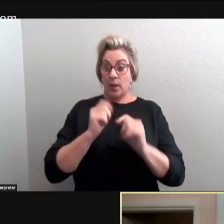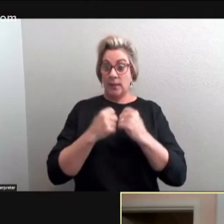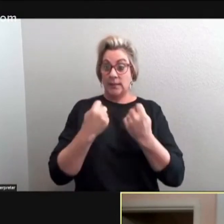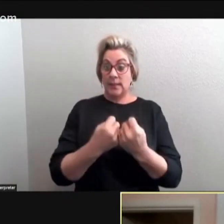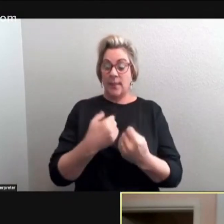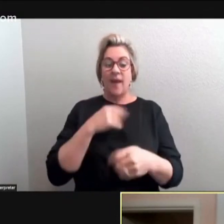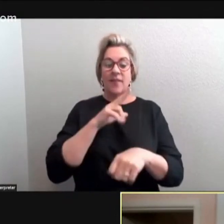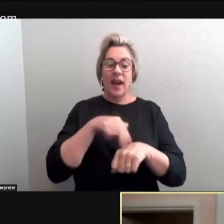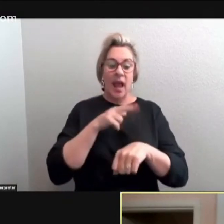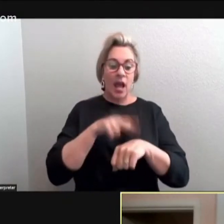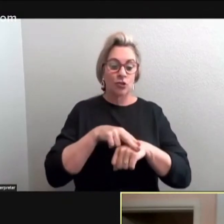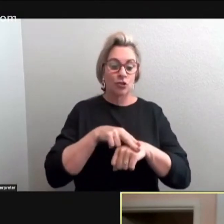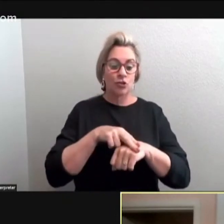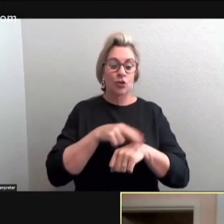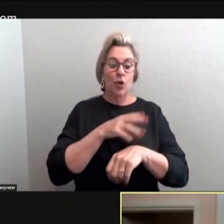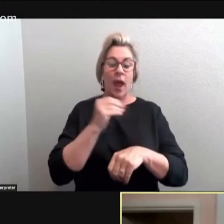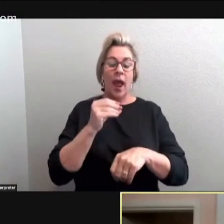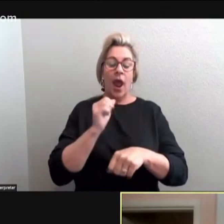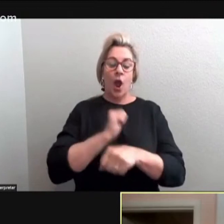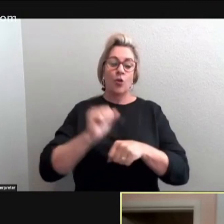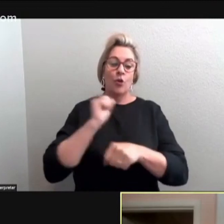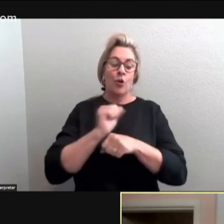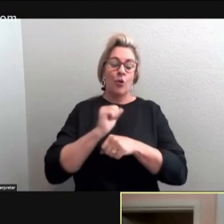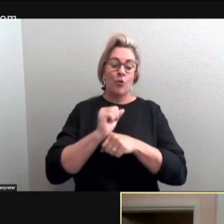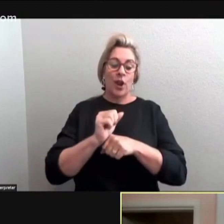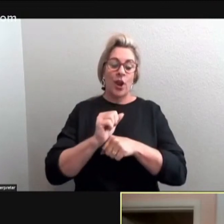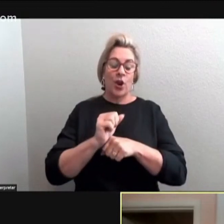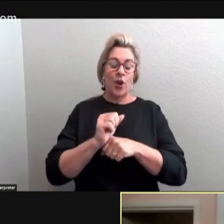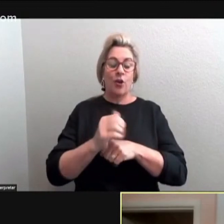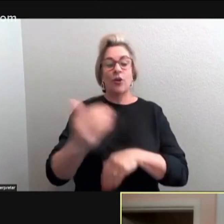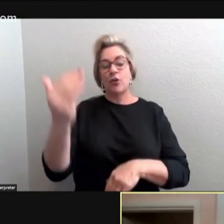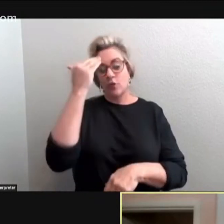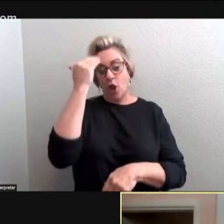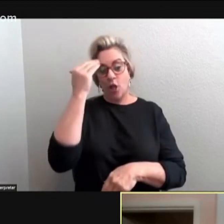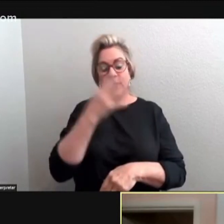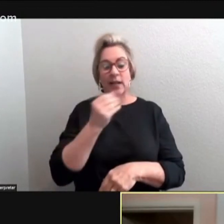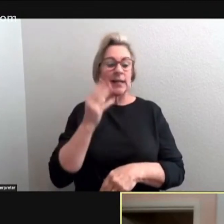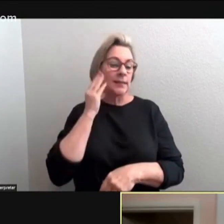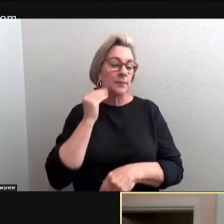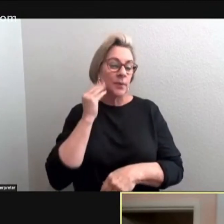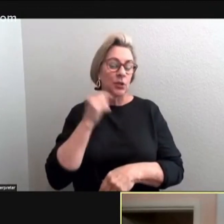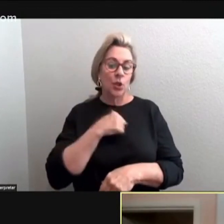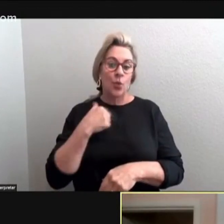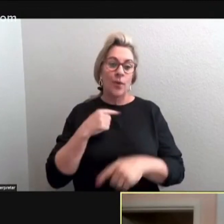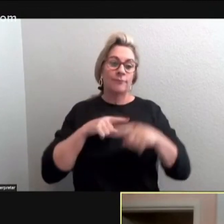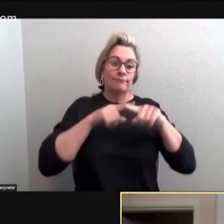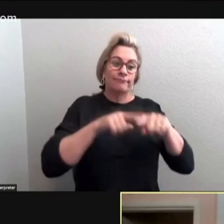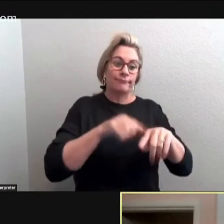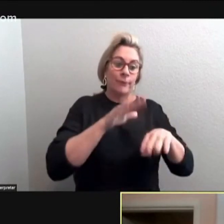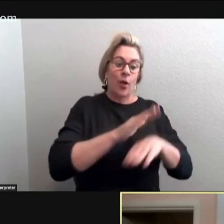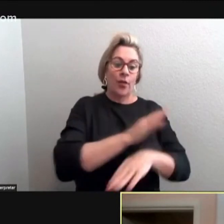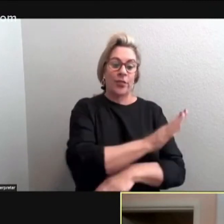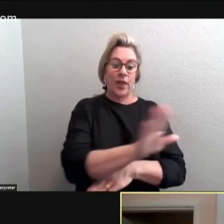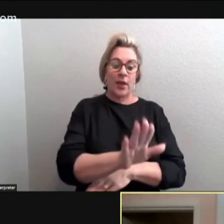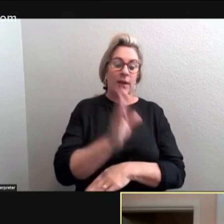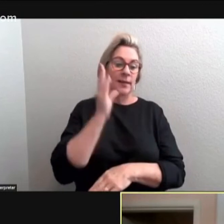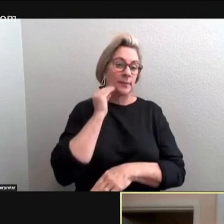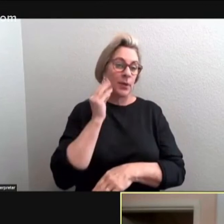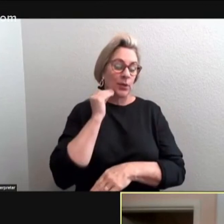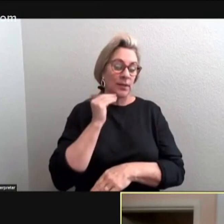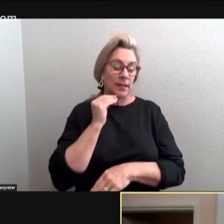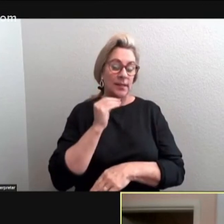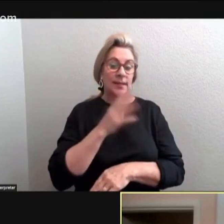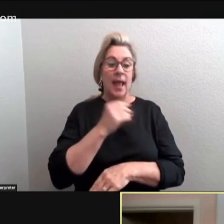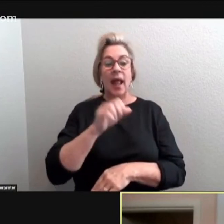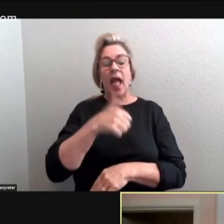have national and career-long disaster philanthropy experience. So we're leaning on that experience as well as that of other